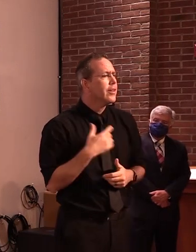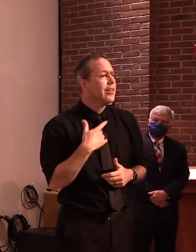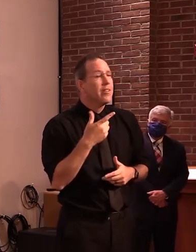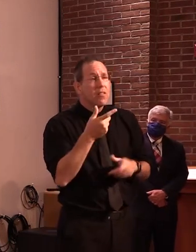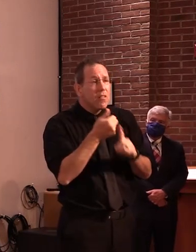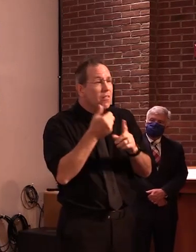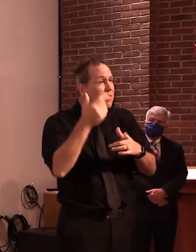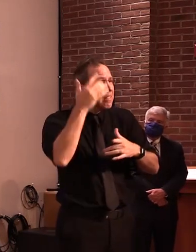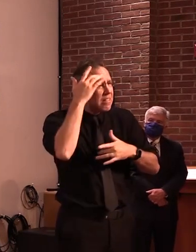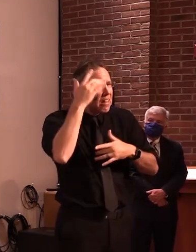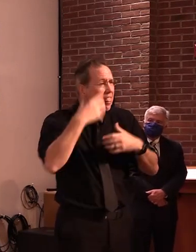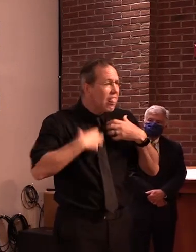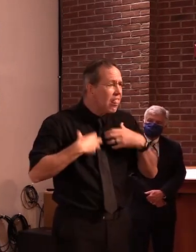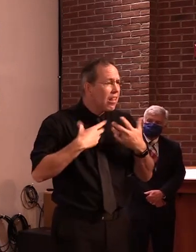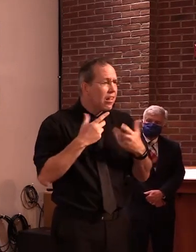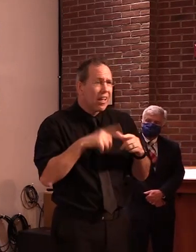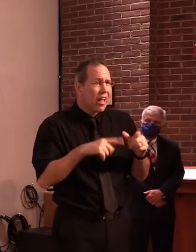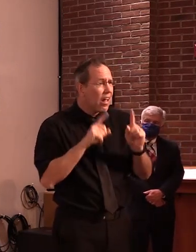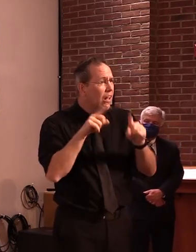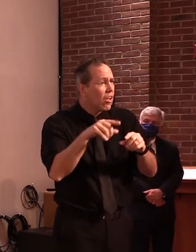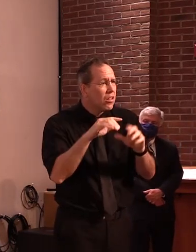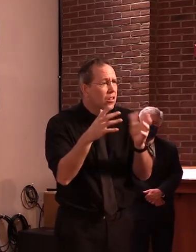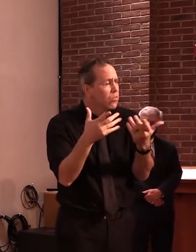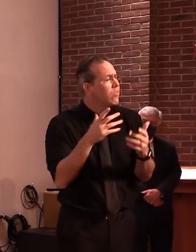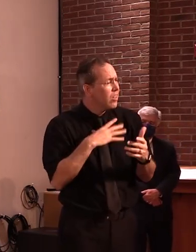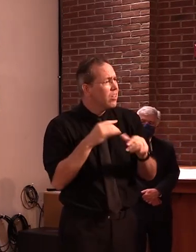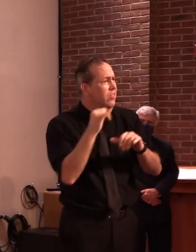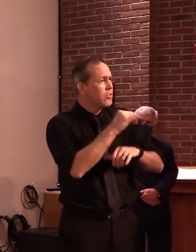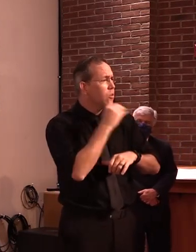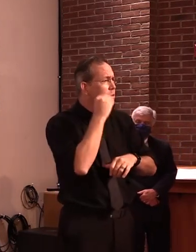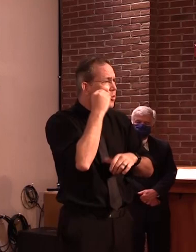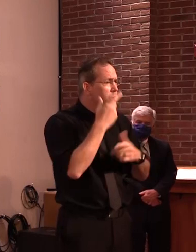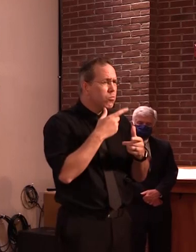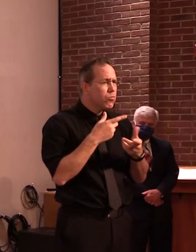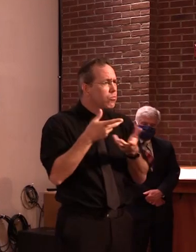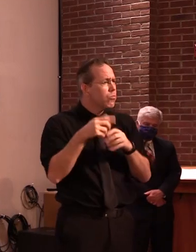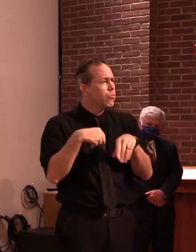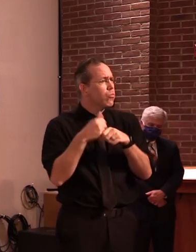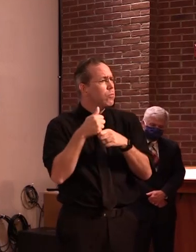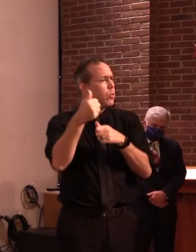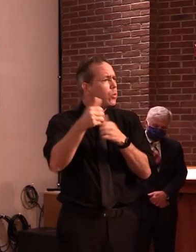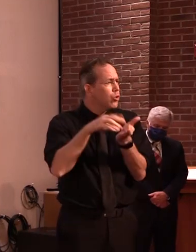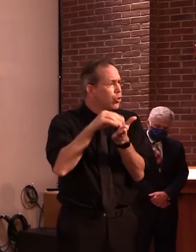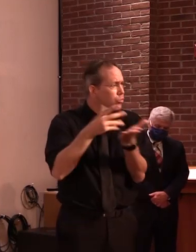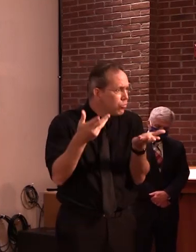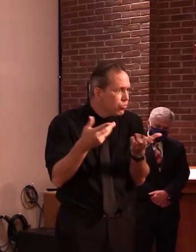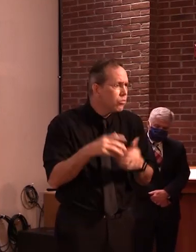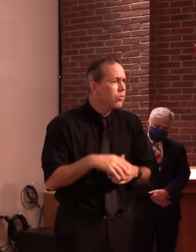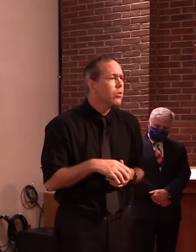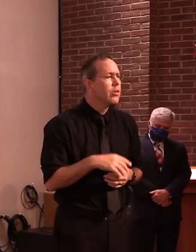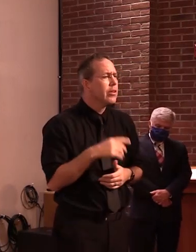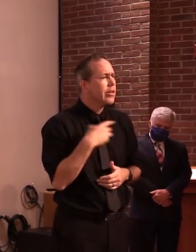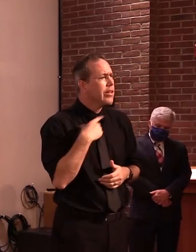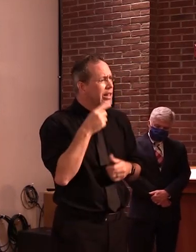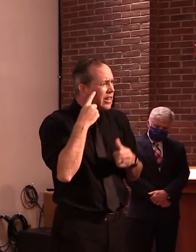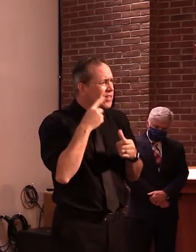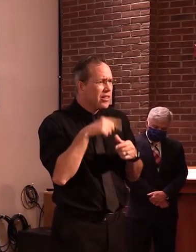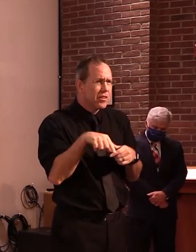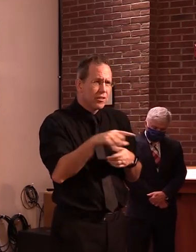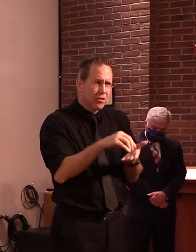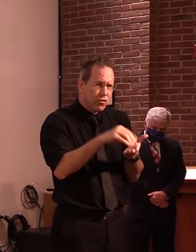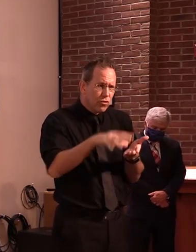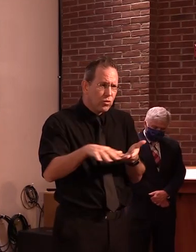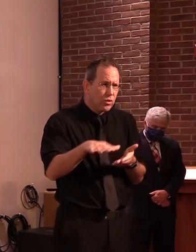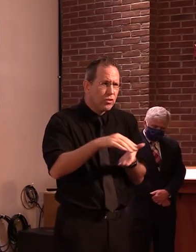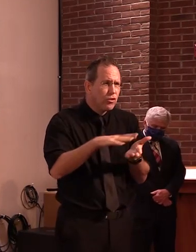this. And it really does, as you heard last Friday. Think about the kids and what their needs are, and this